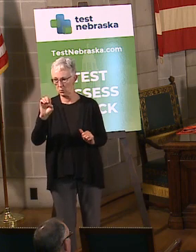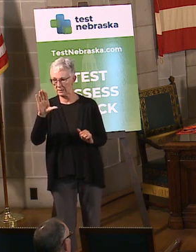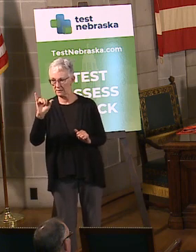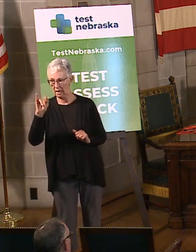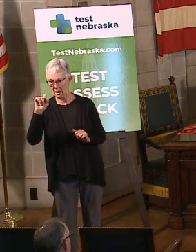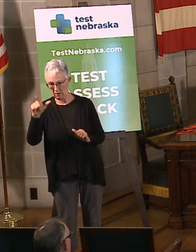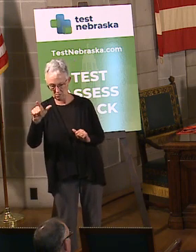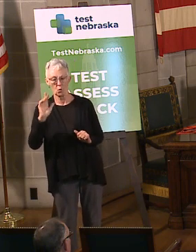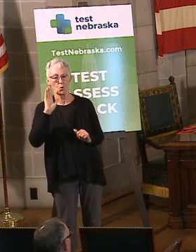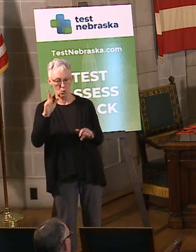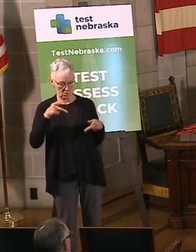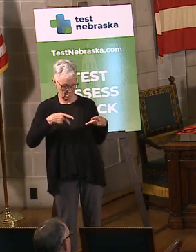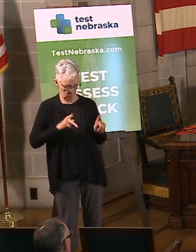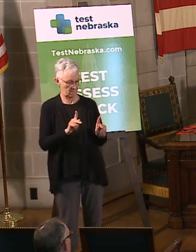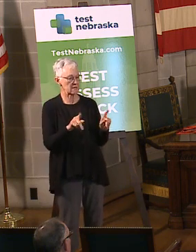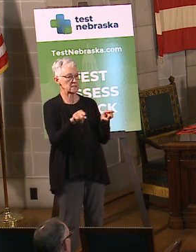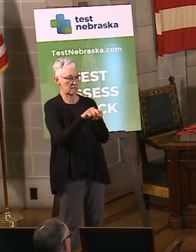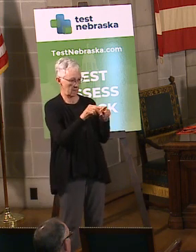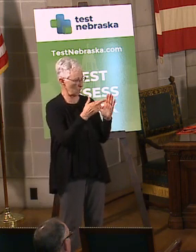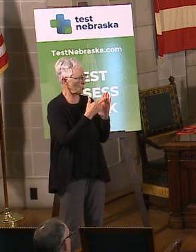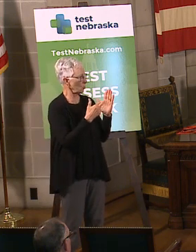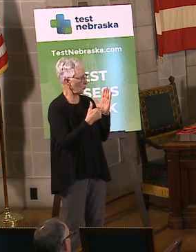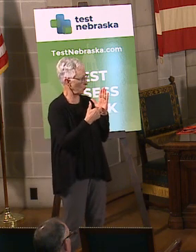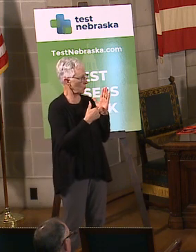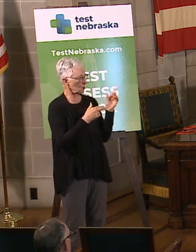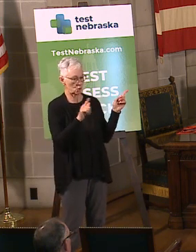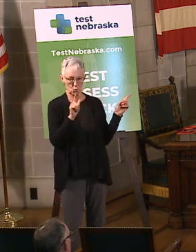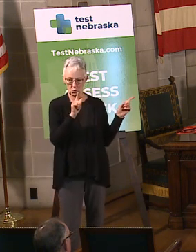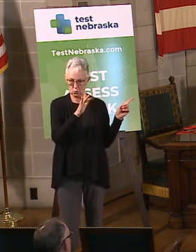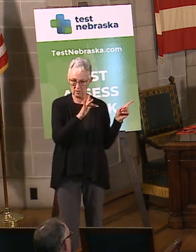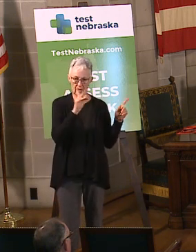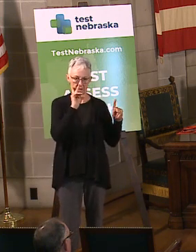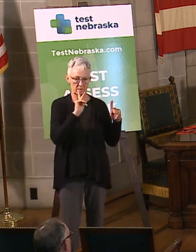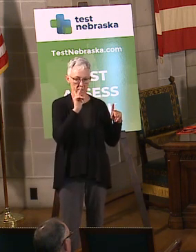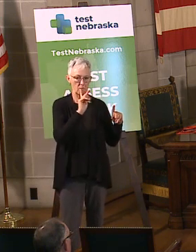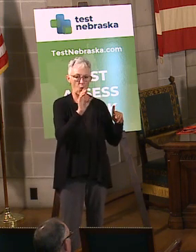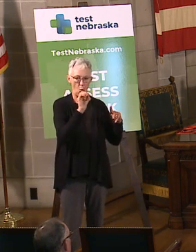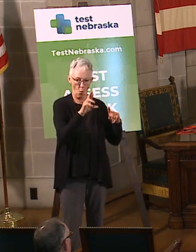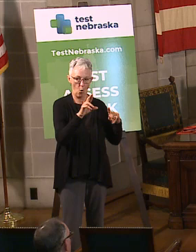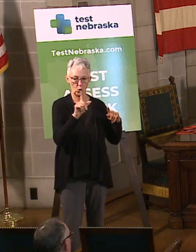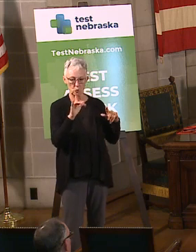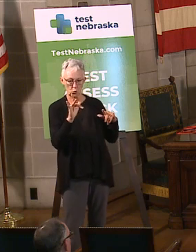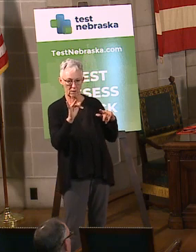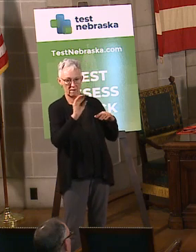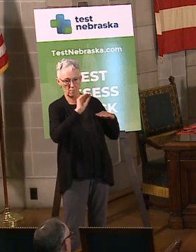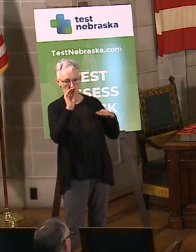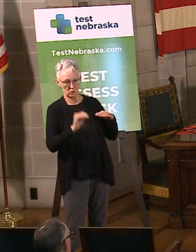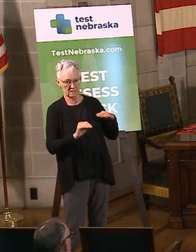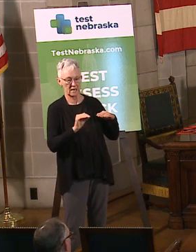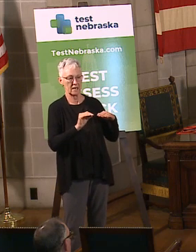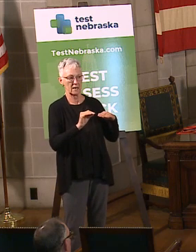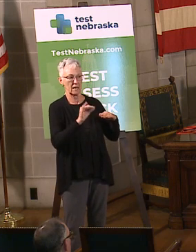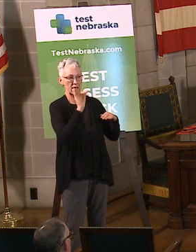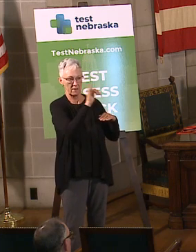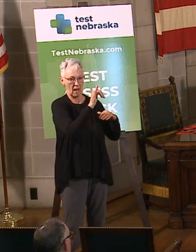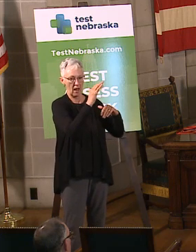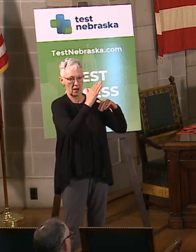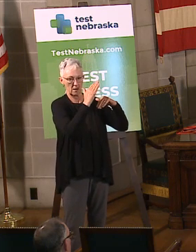recitals will be allowed under the same rules of 25 people or 25% of your rated occupancy for that